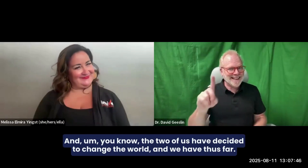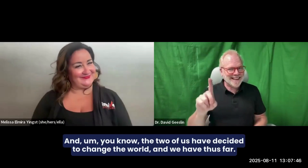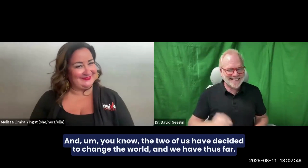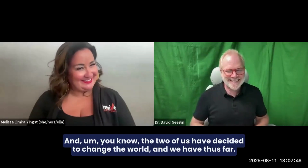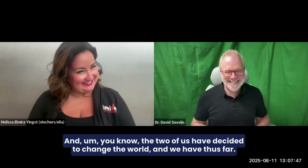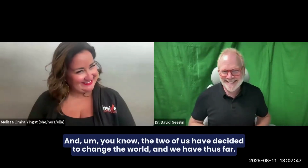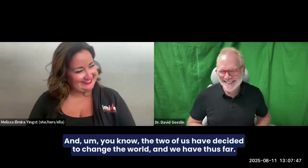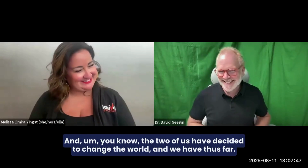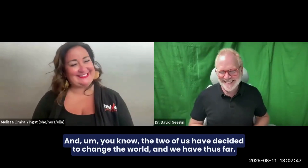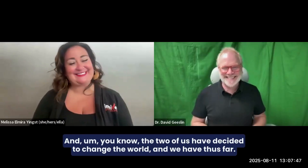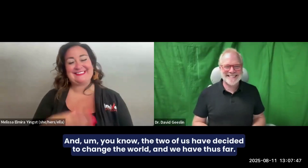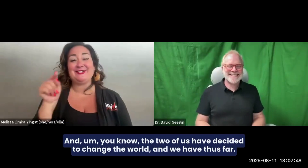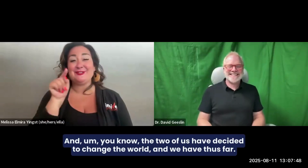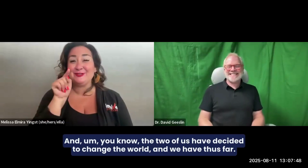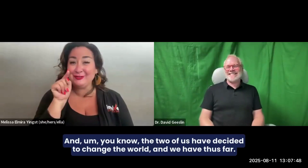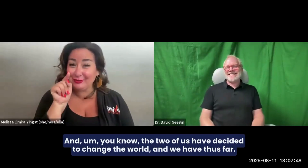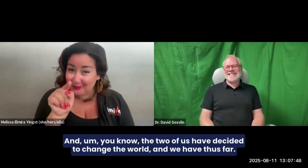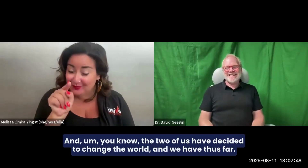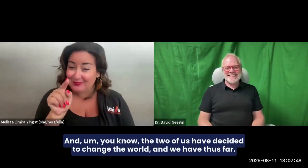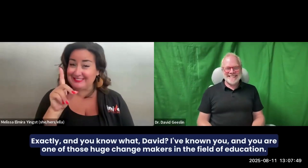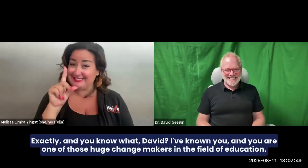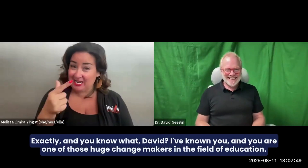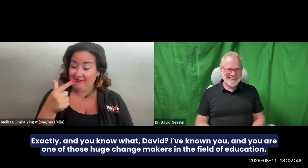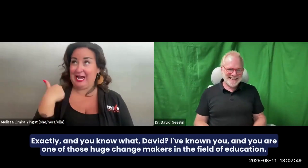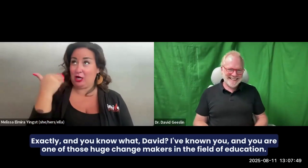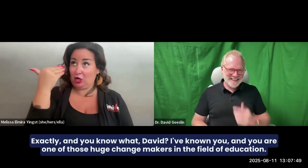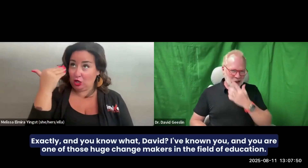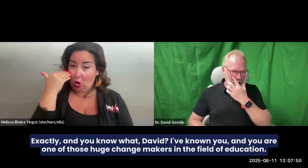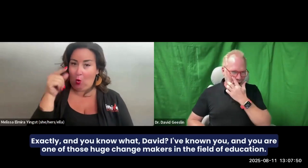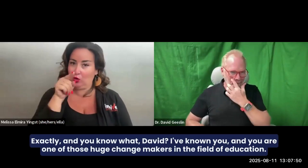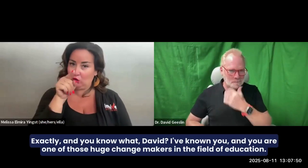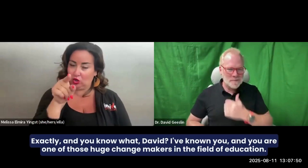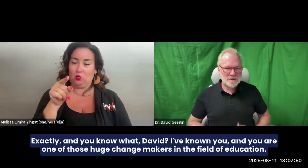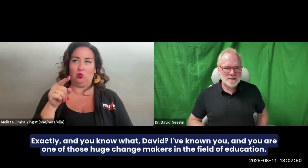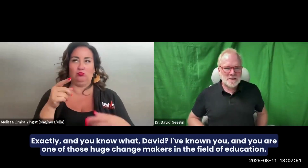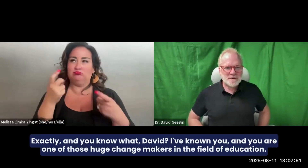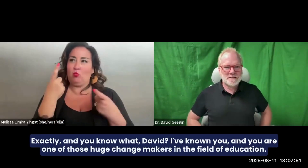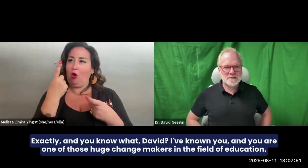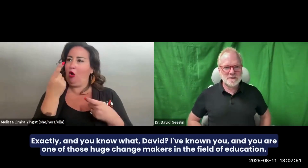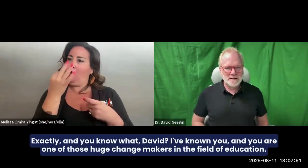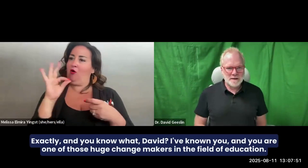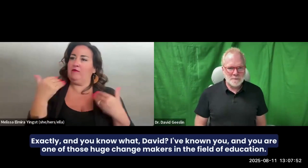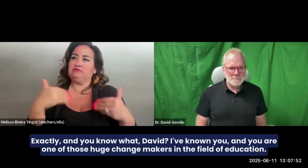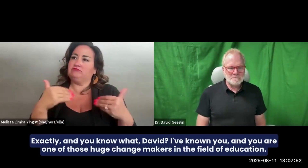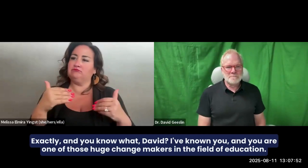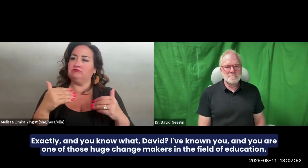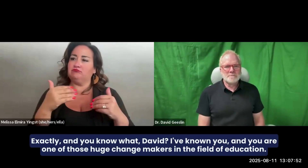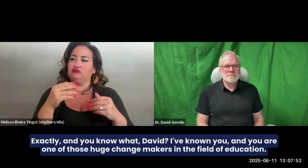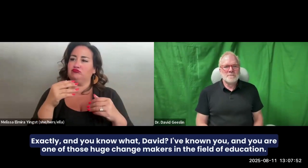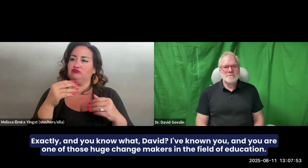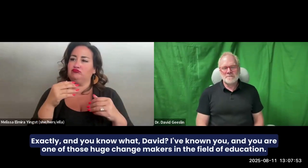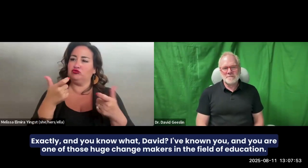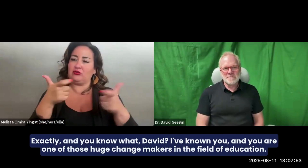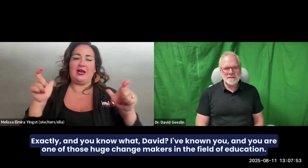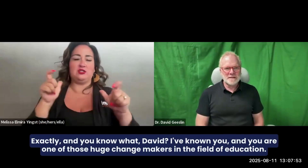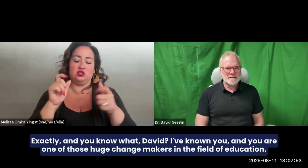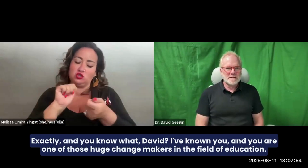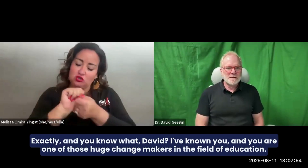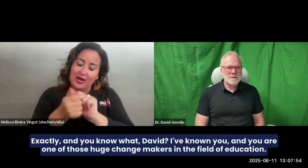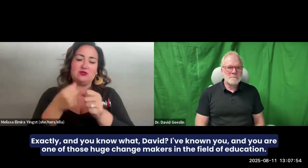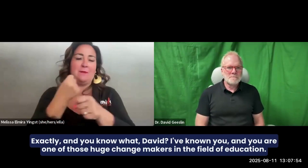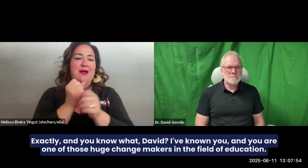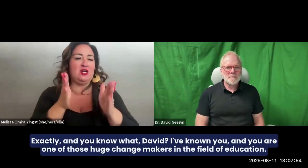us have decided to change the world, and we have thus far. Exactly. And you know what, David? I've known you, and